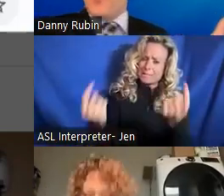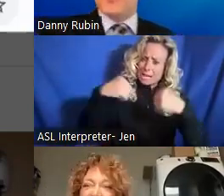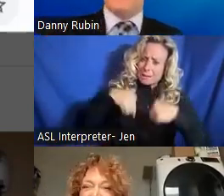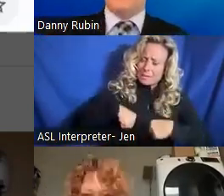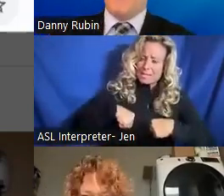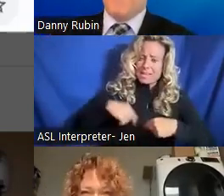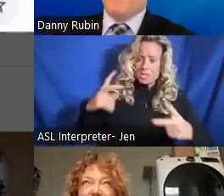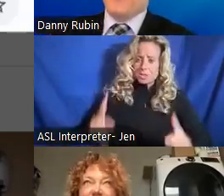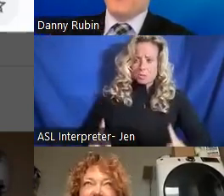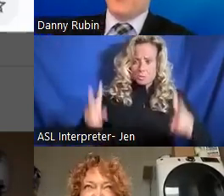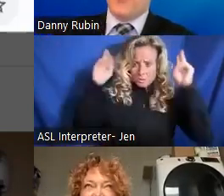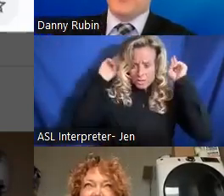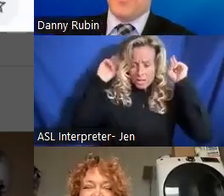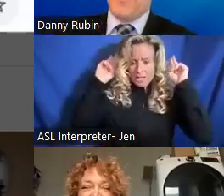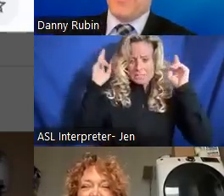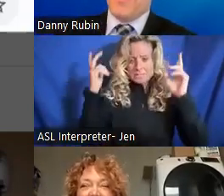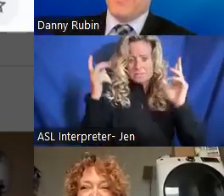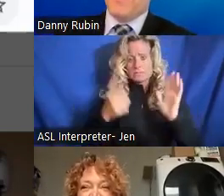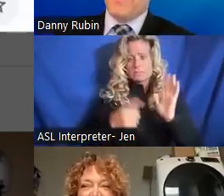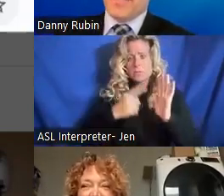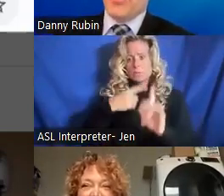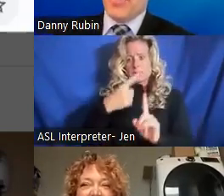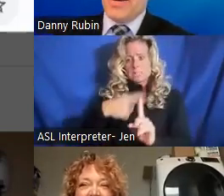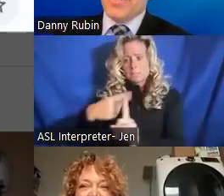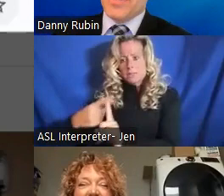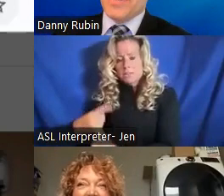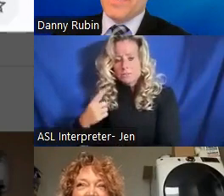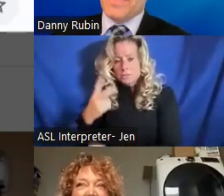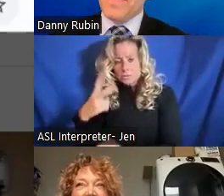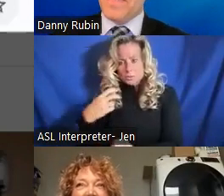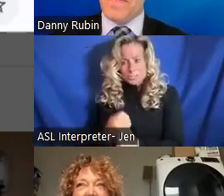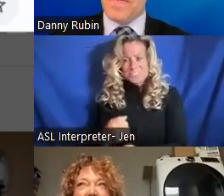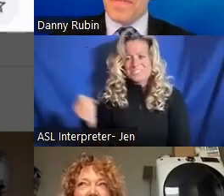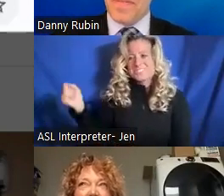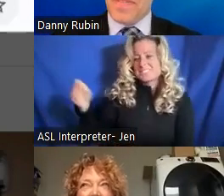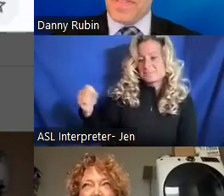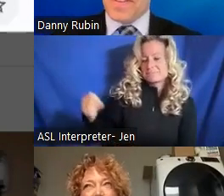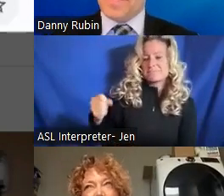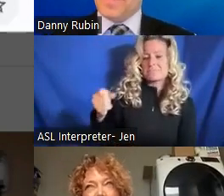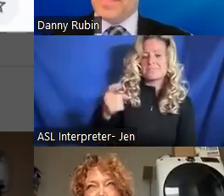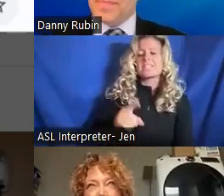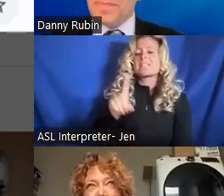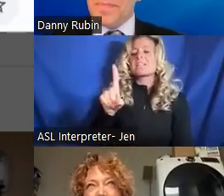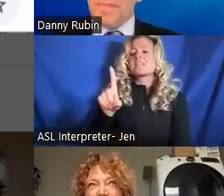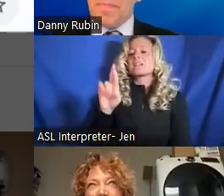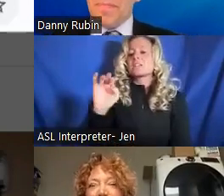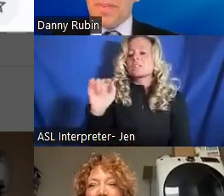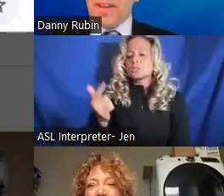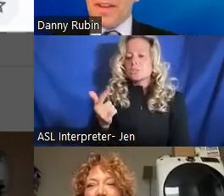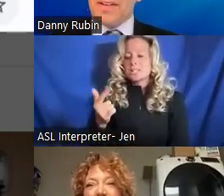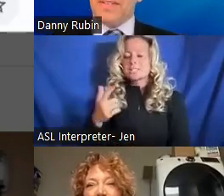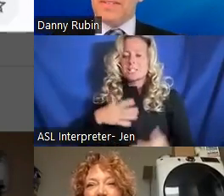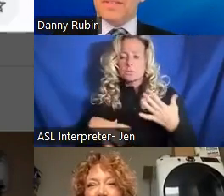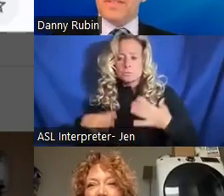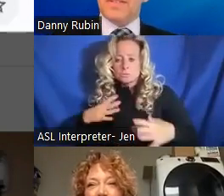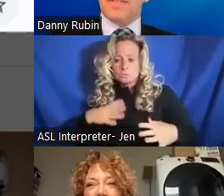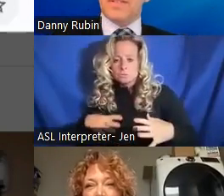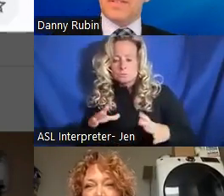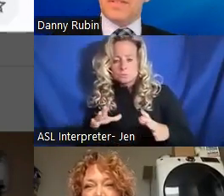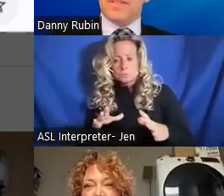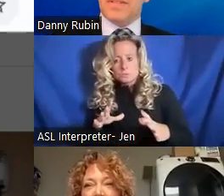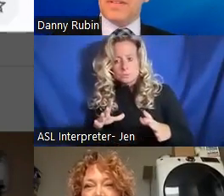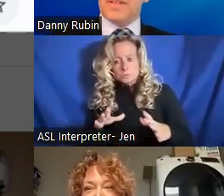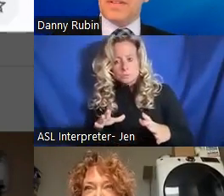cut the whole team's hair every once a month for like 2 years? Yes, in their dressing room or locker room, essentially, we went down to